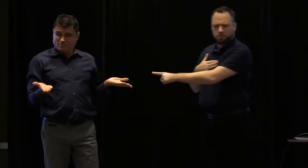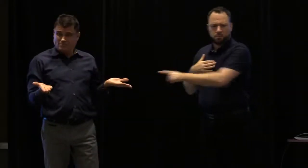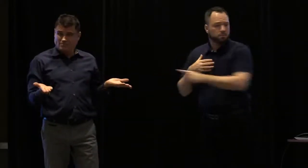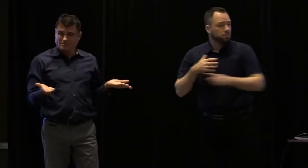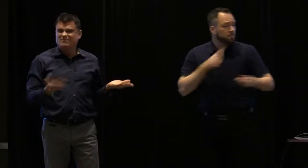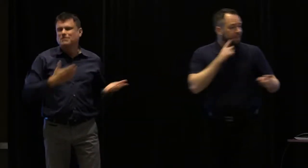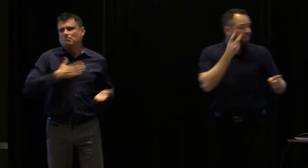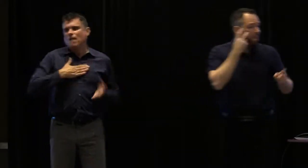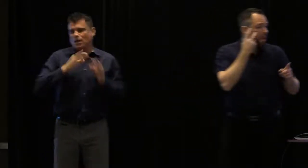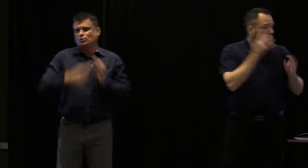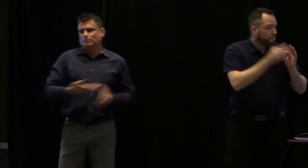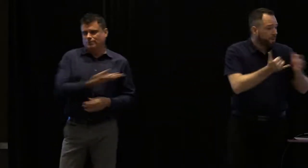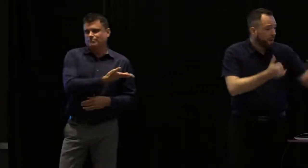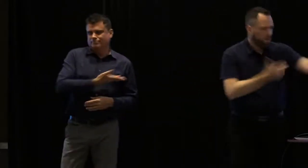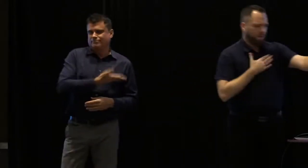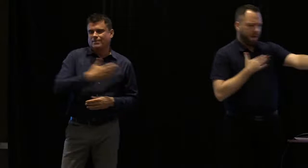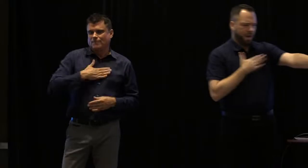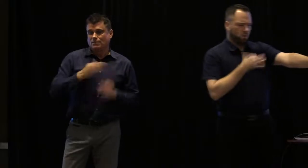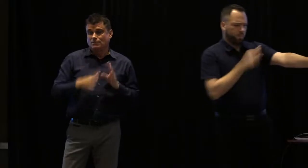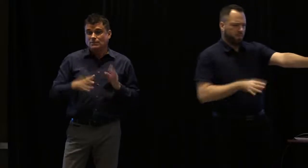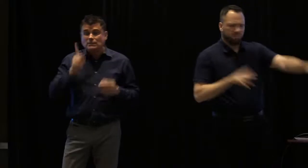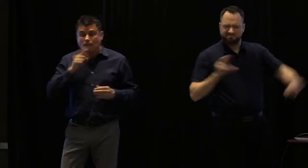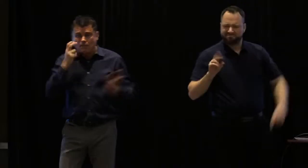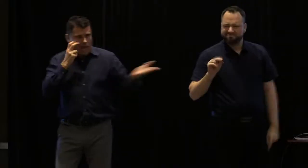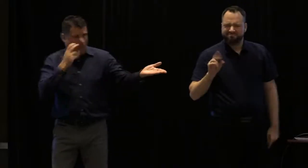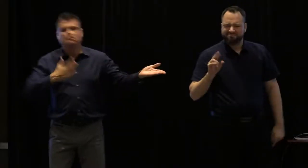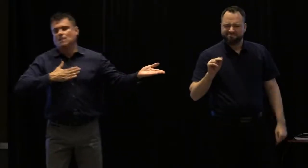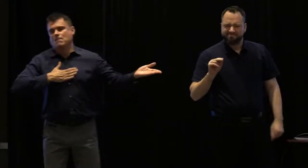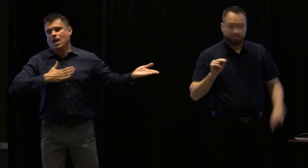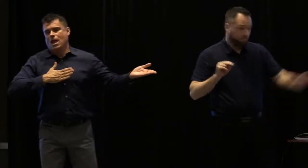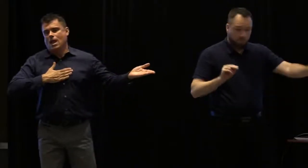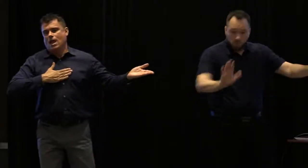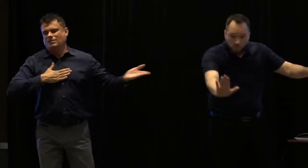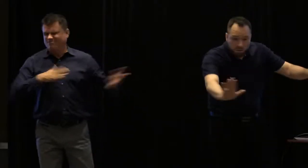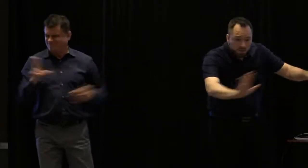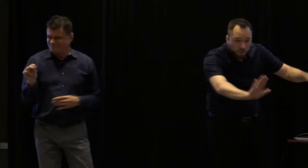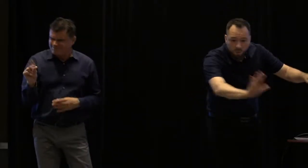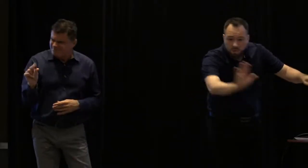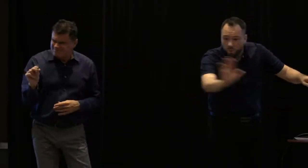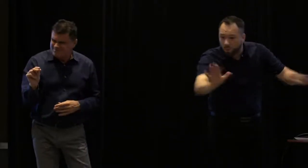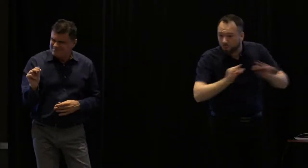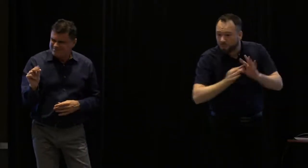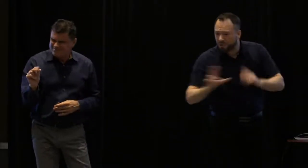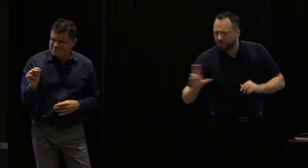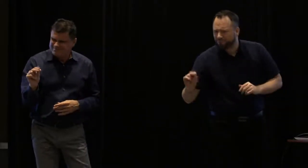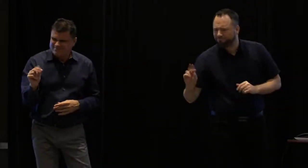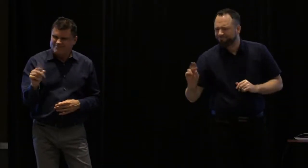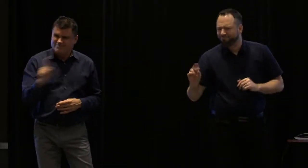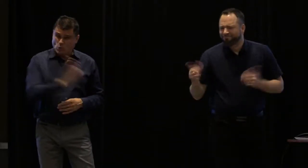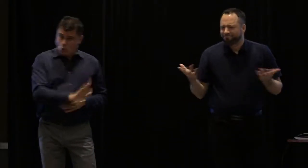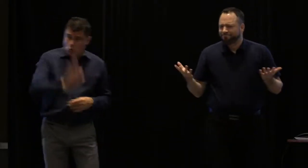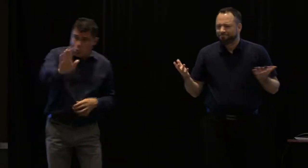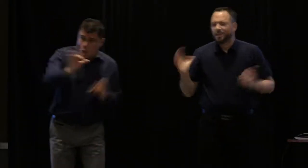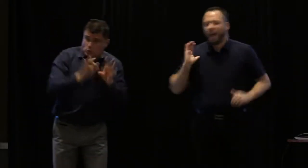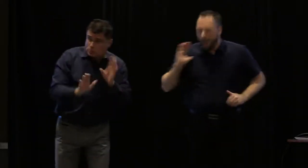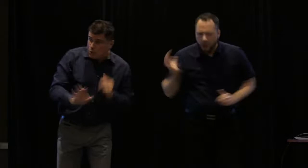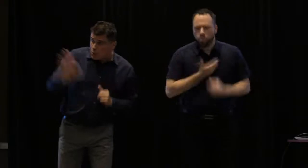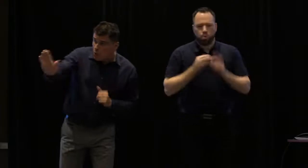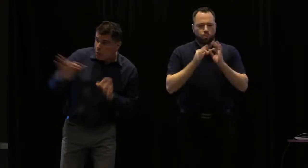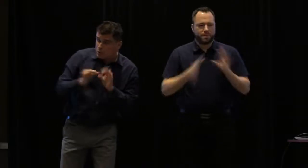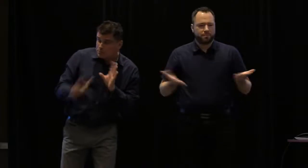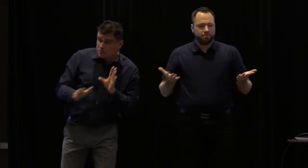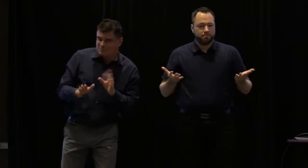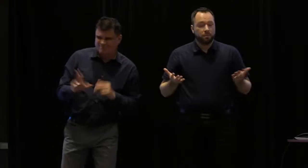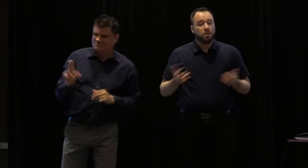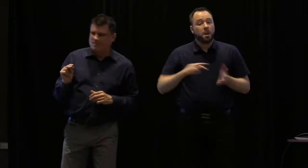tonight. Nigel's my interpreter? No, these deaf-blind interpreters working at the front are not